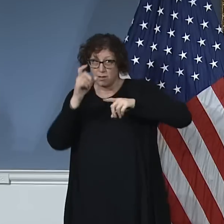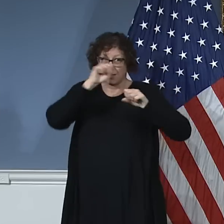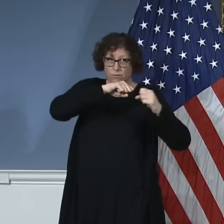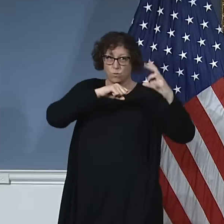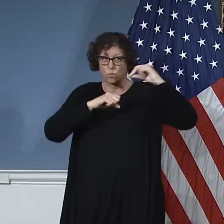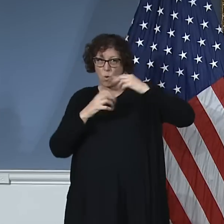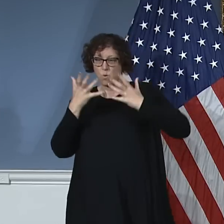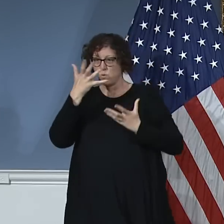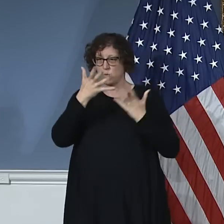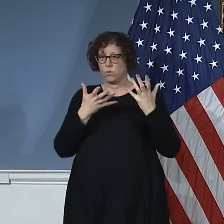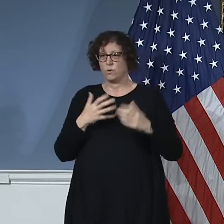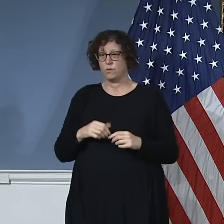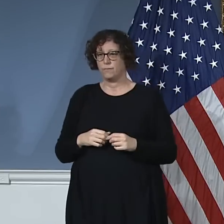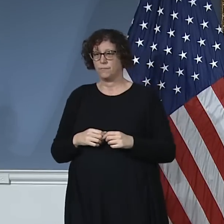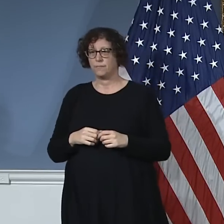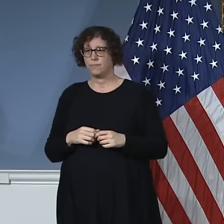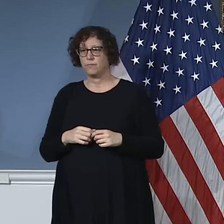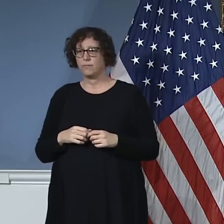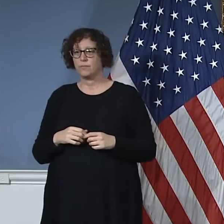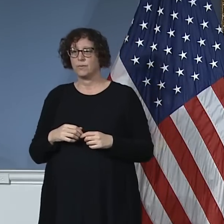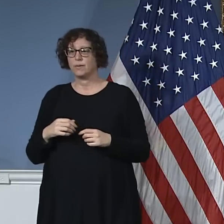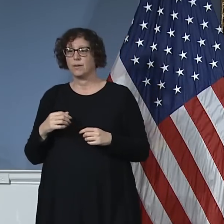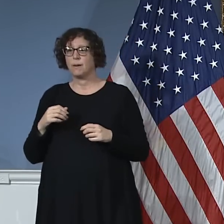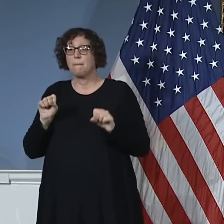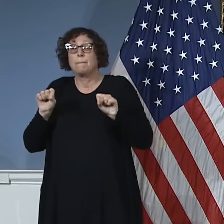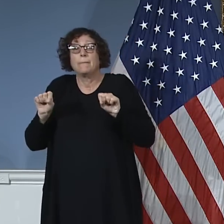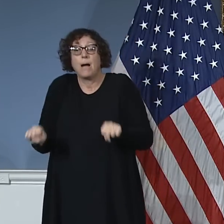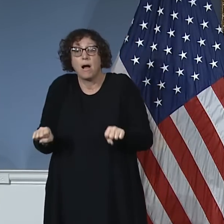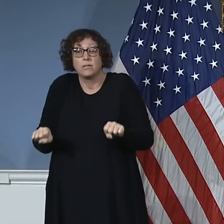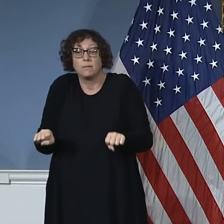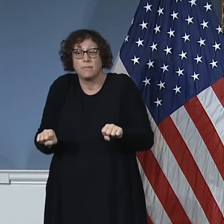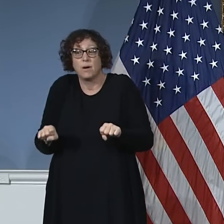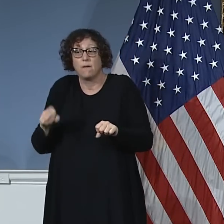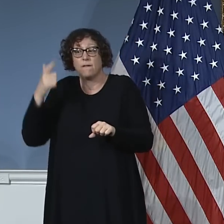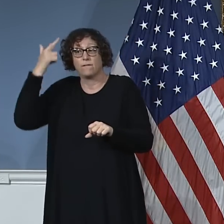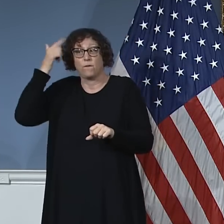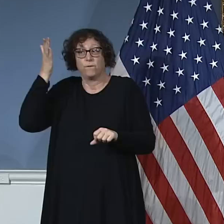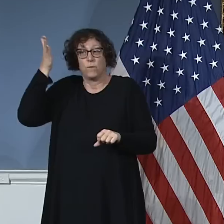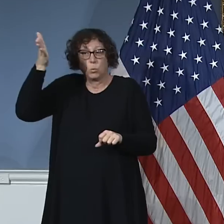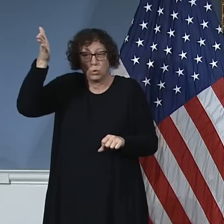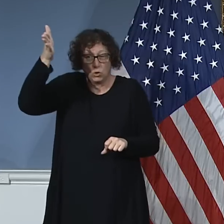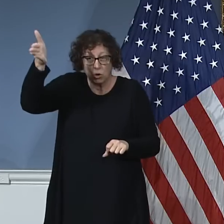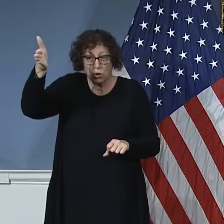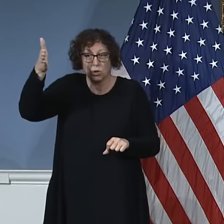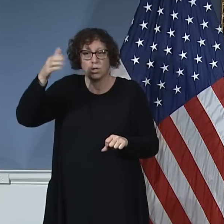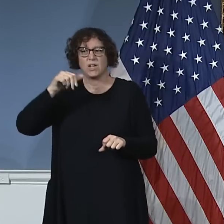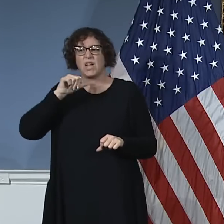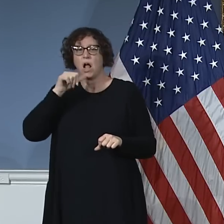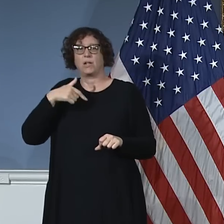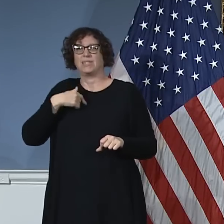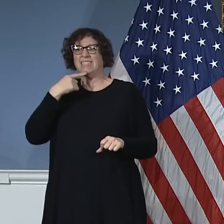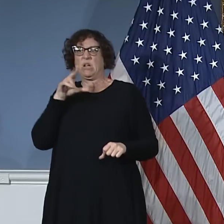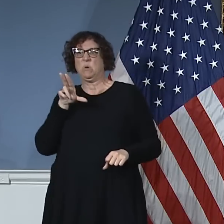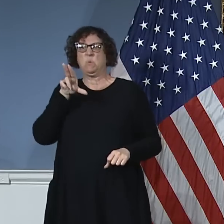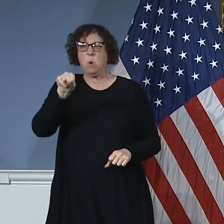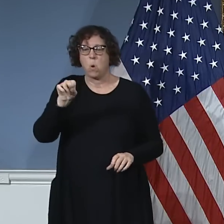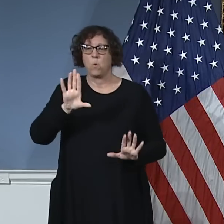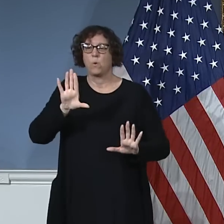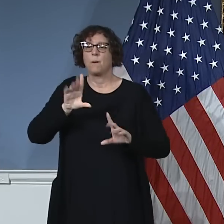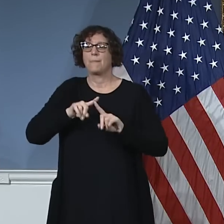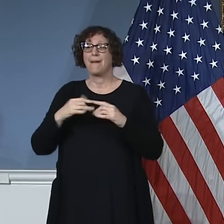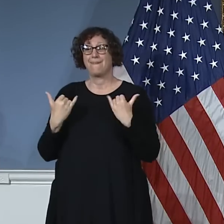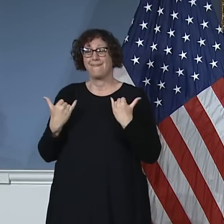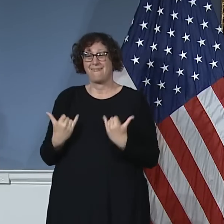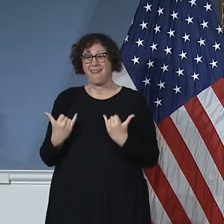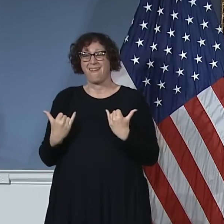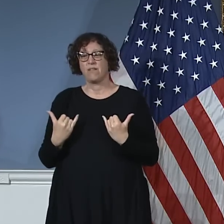absolutely unworkable, I'll say, period, we're not doing that. Or we're not doing that, in the foreseeable future. If an idea is